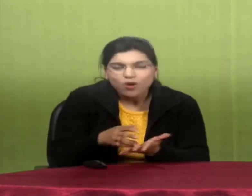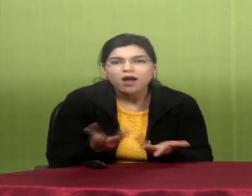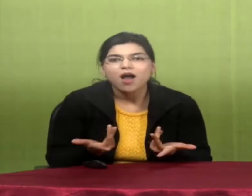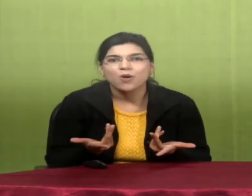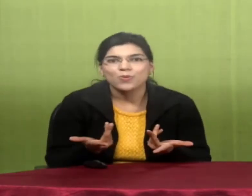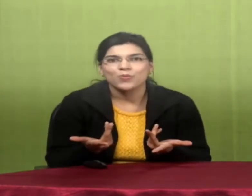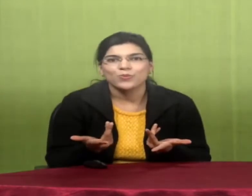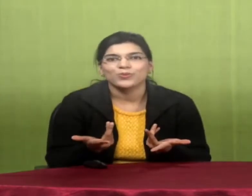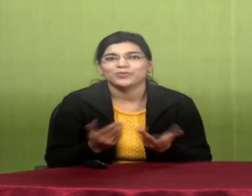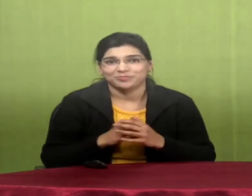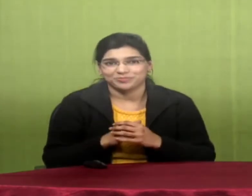it hard.